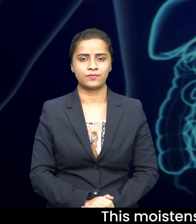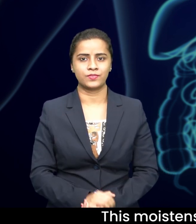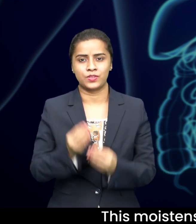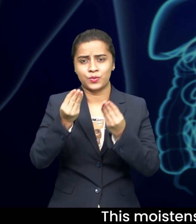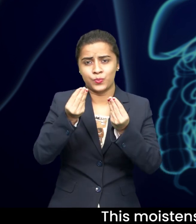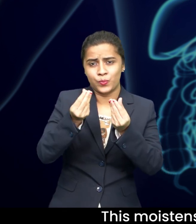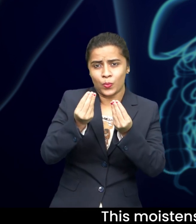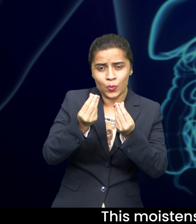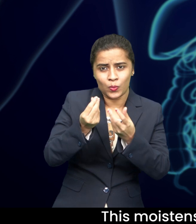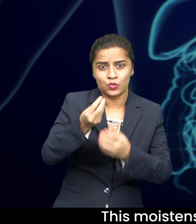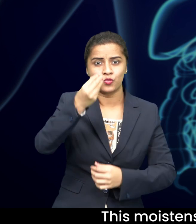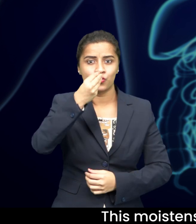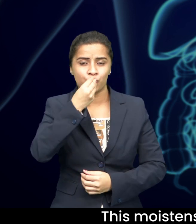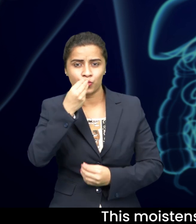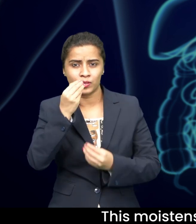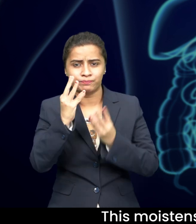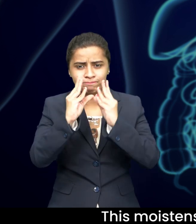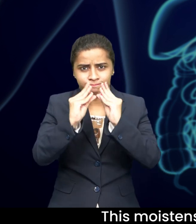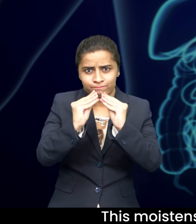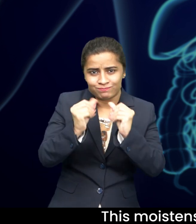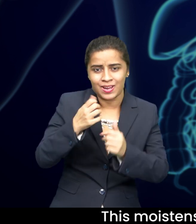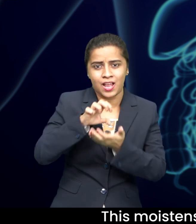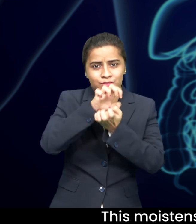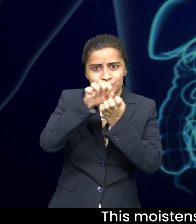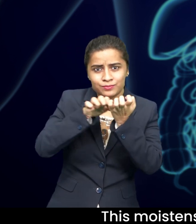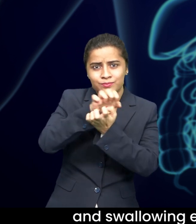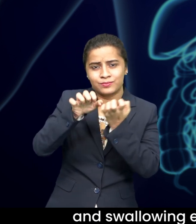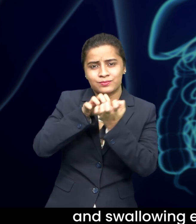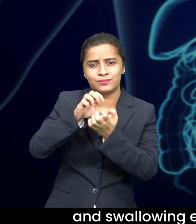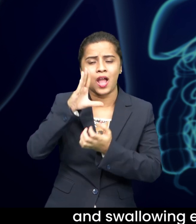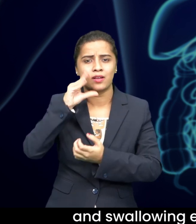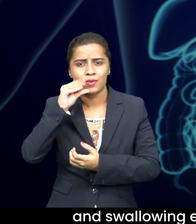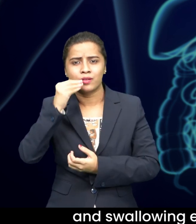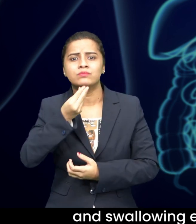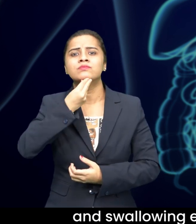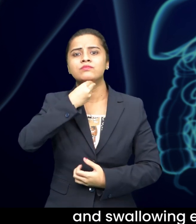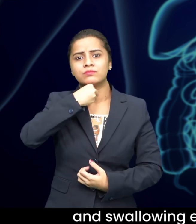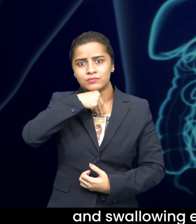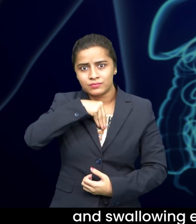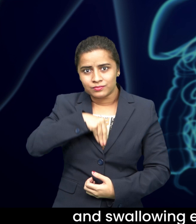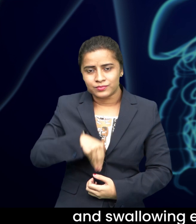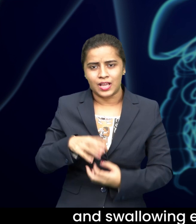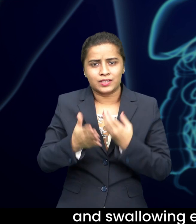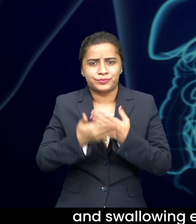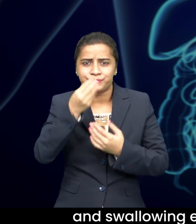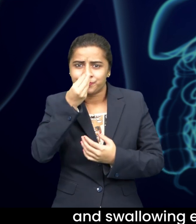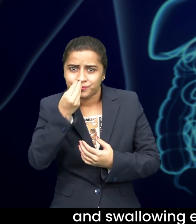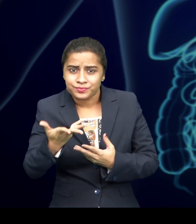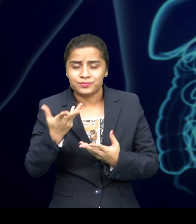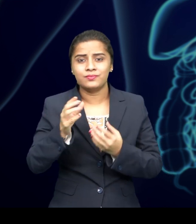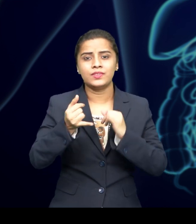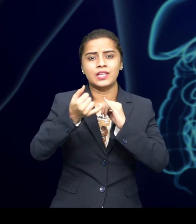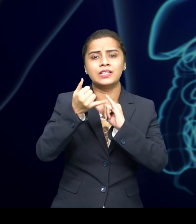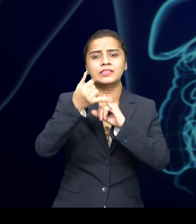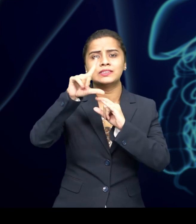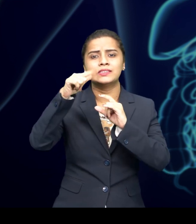This moistens the food to make chewing and swallowing easier in the form of slurry mass